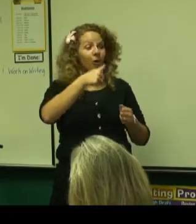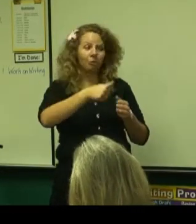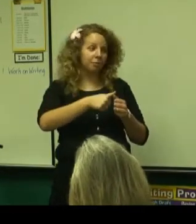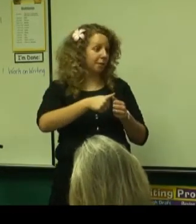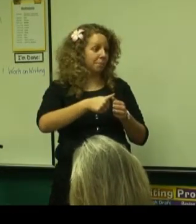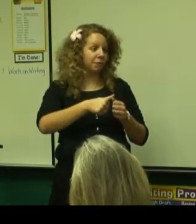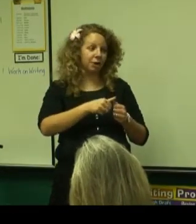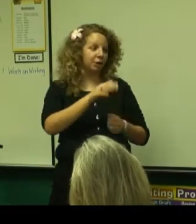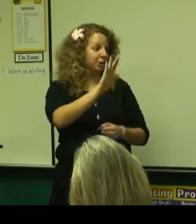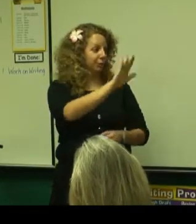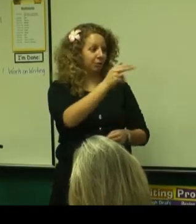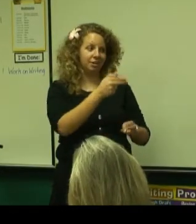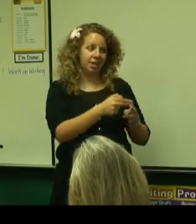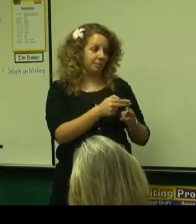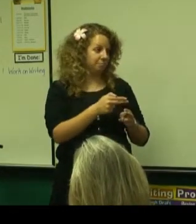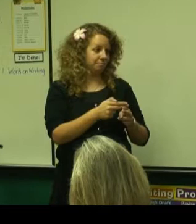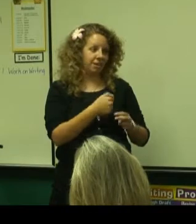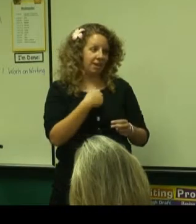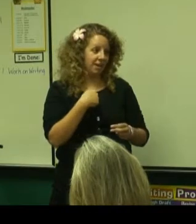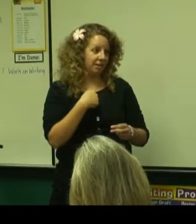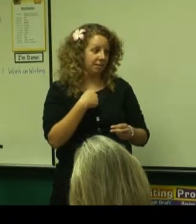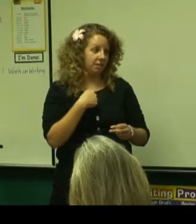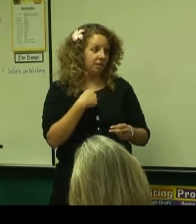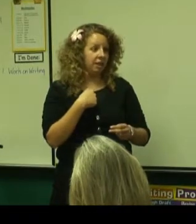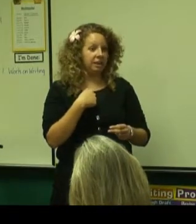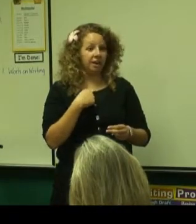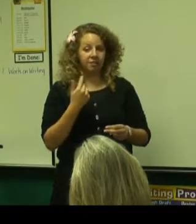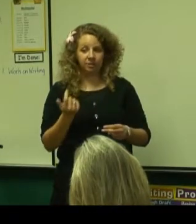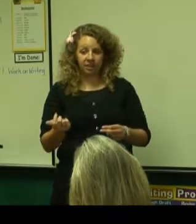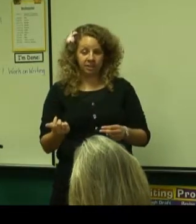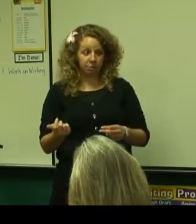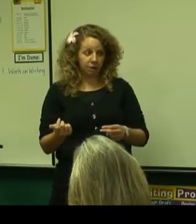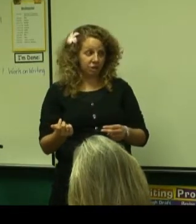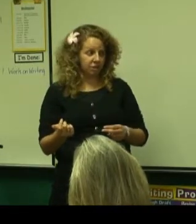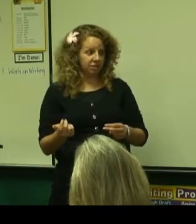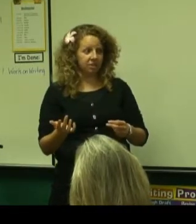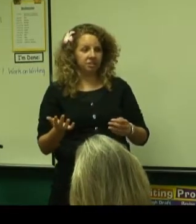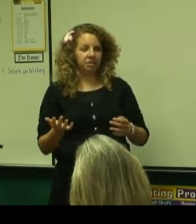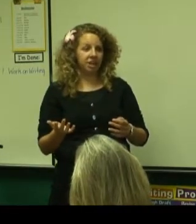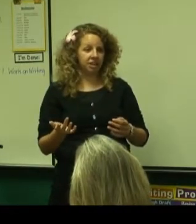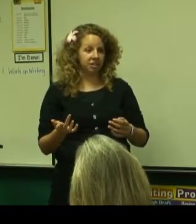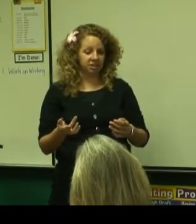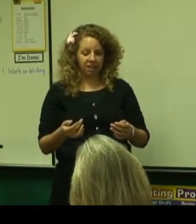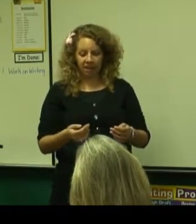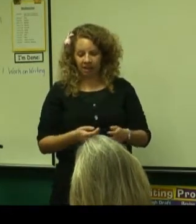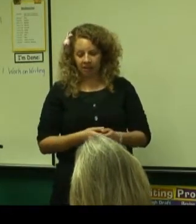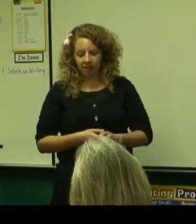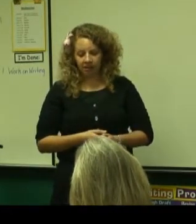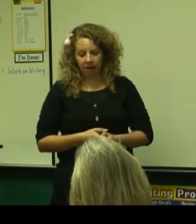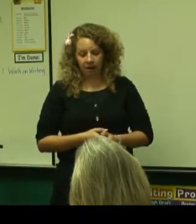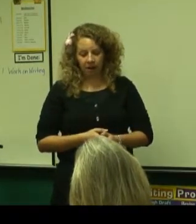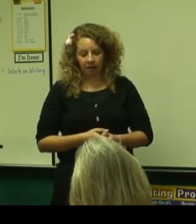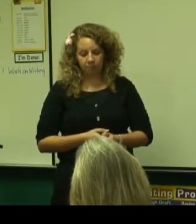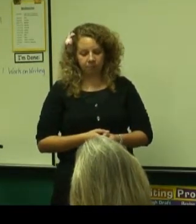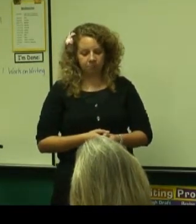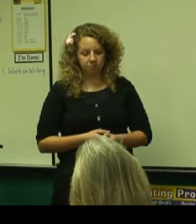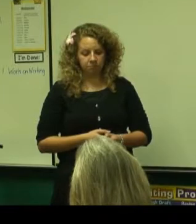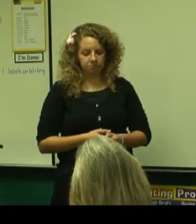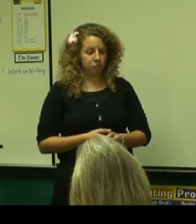don't remember your name. I. And now if I was asking a question, then I could say, do